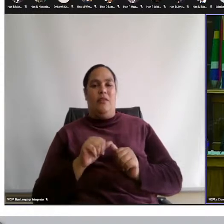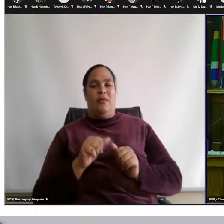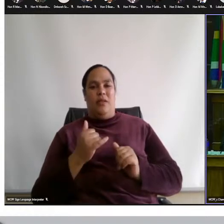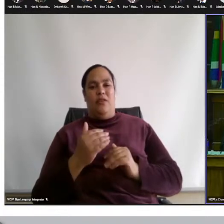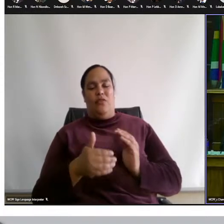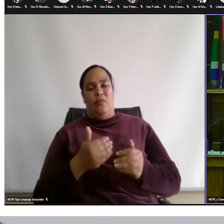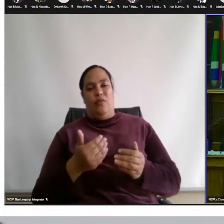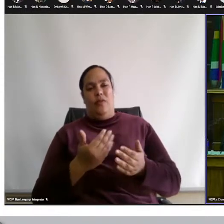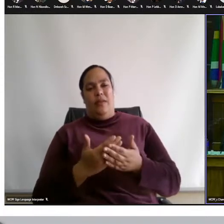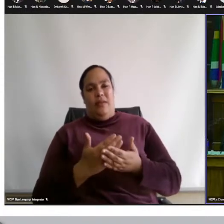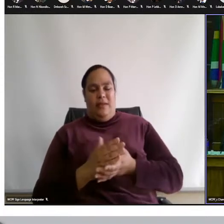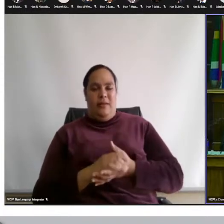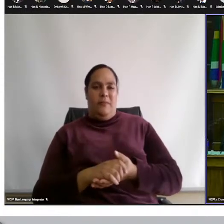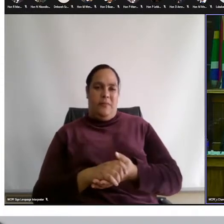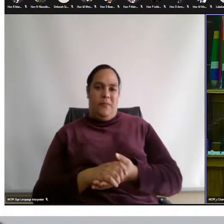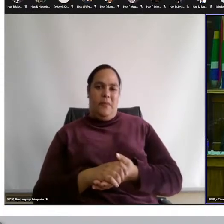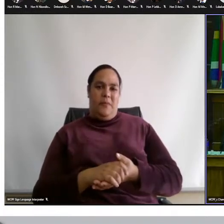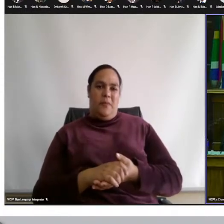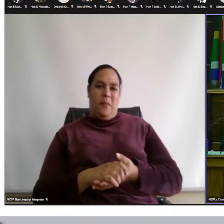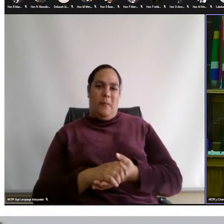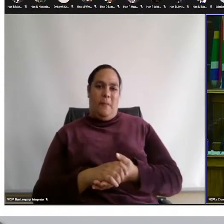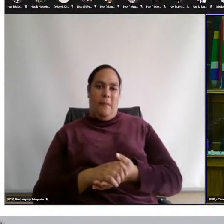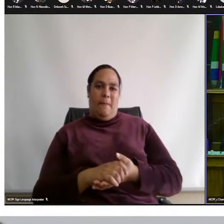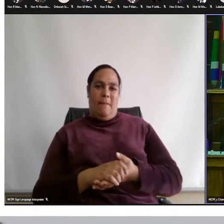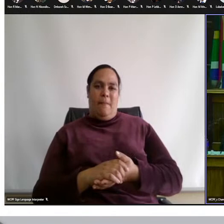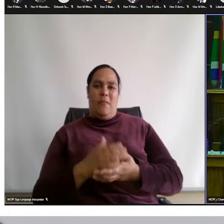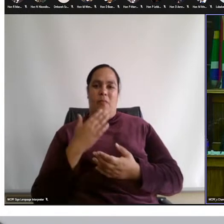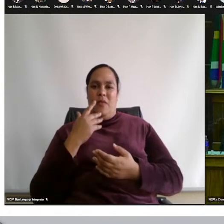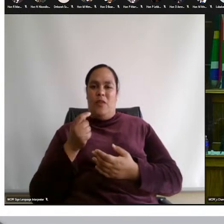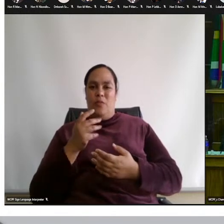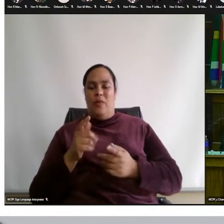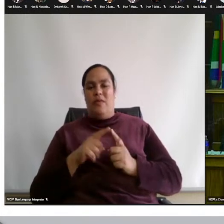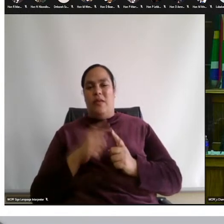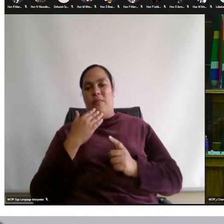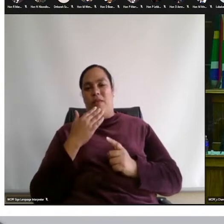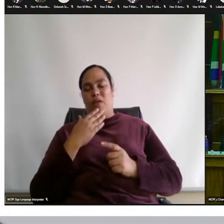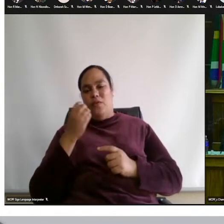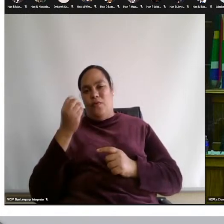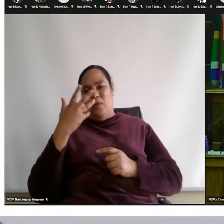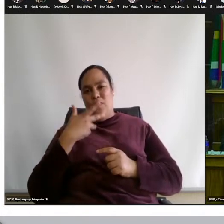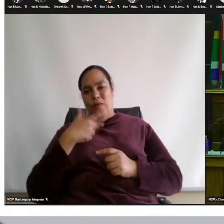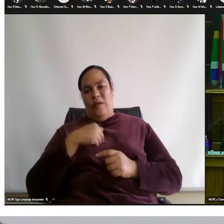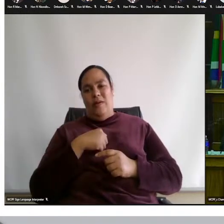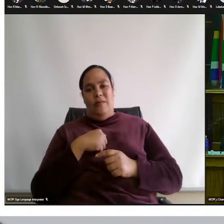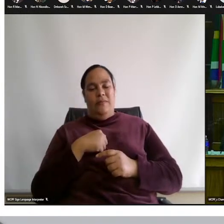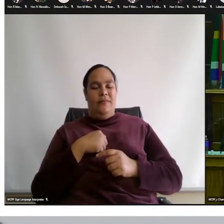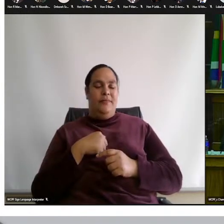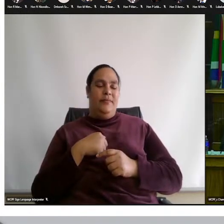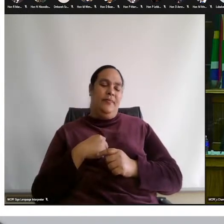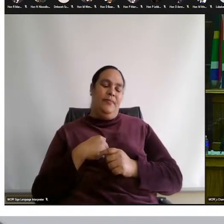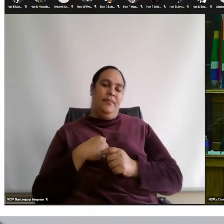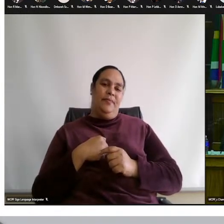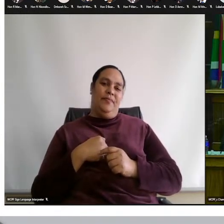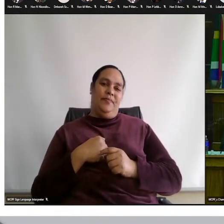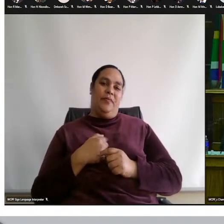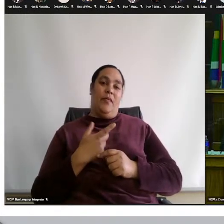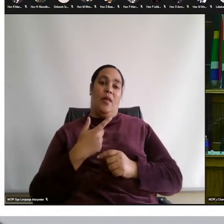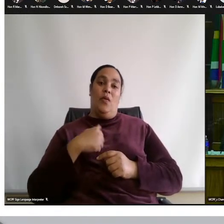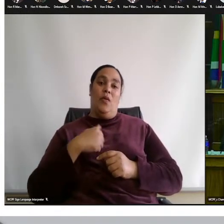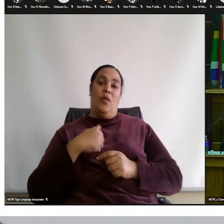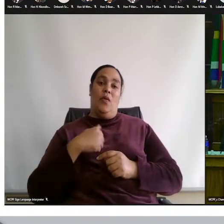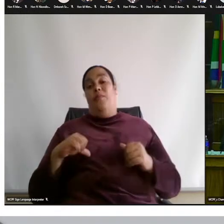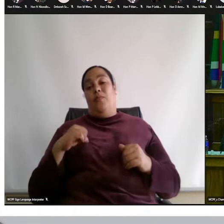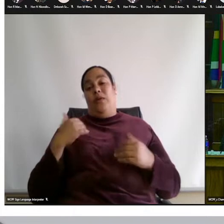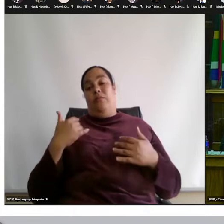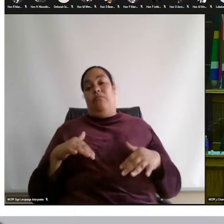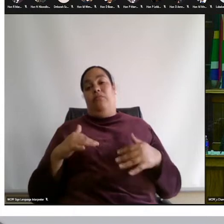Honourable Minister. Thank you, Speaker. Thank you for drawing my attention to that. We are very proud of